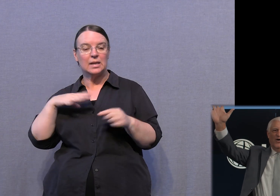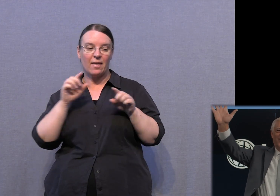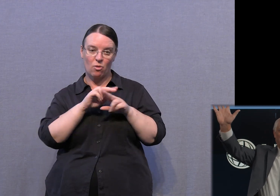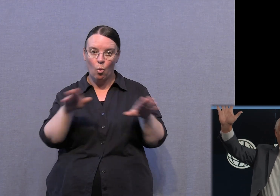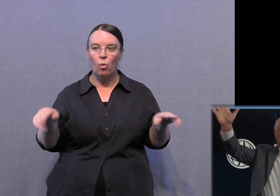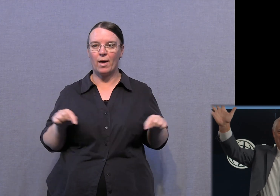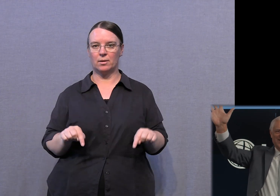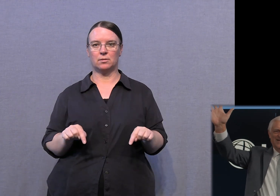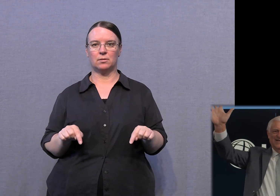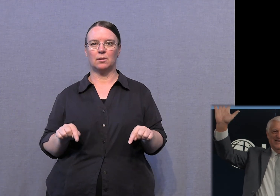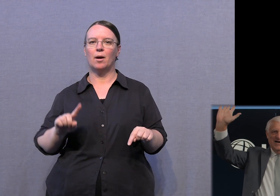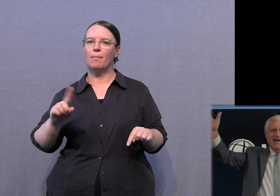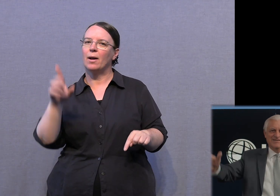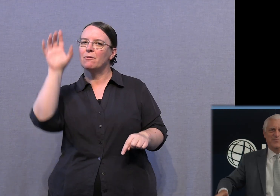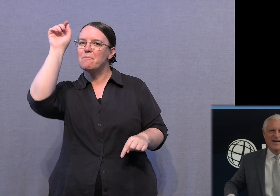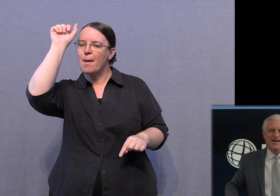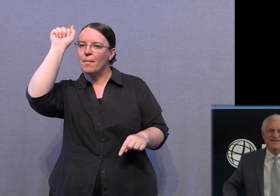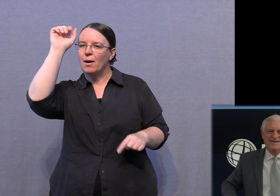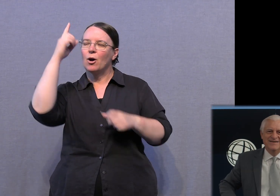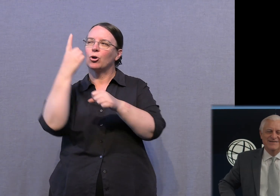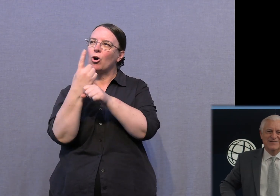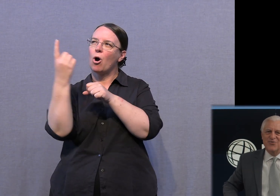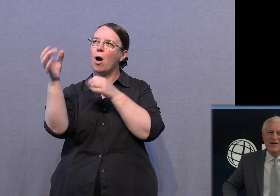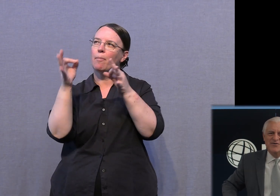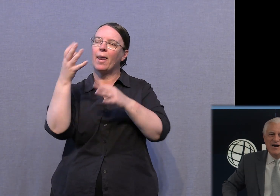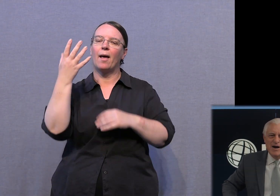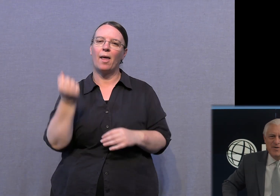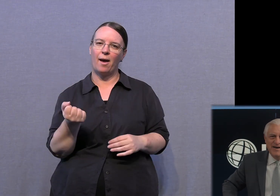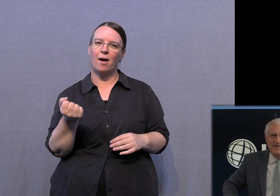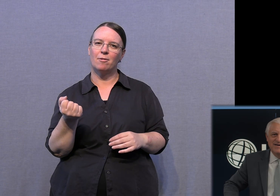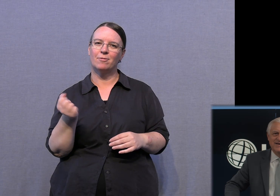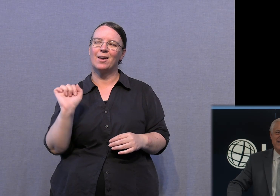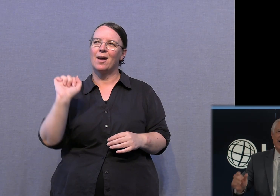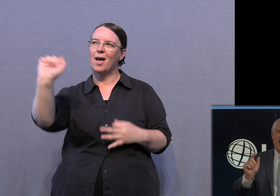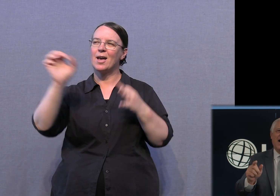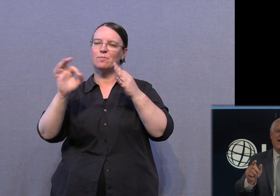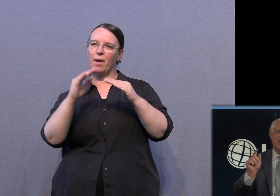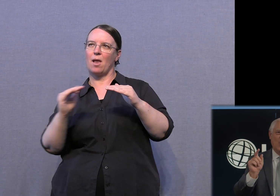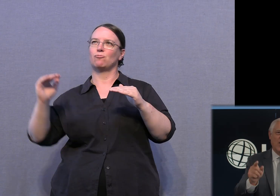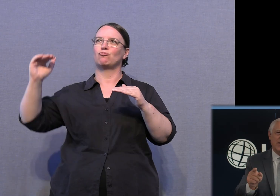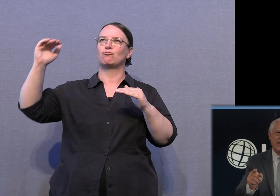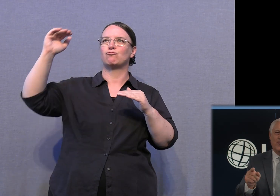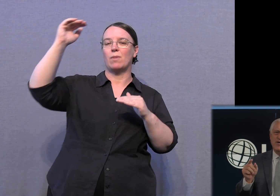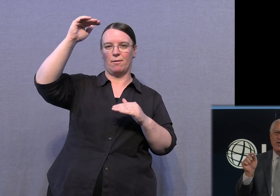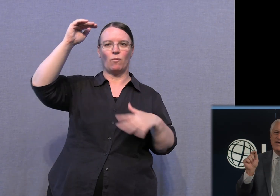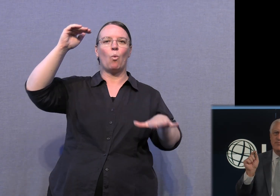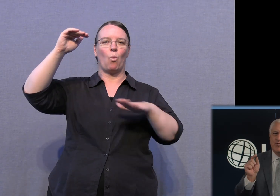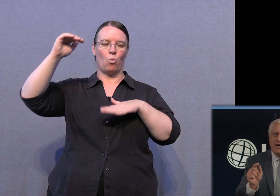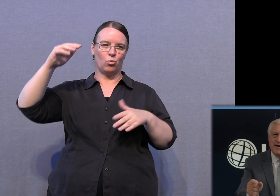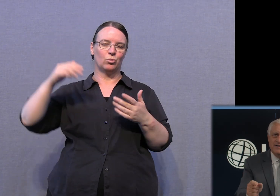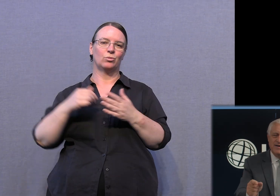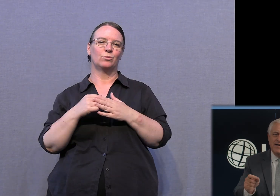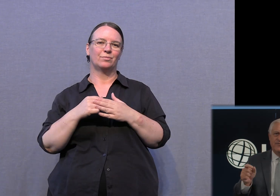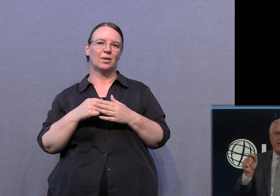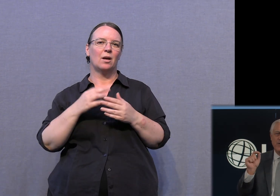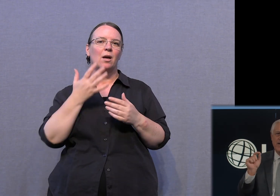of it all, realize God has a plan that's greater than our plan. That God is at work if we will keep